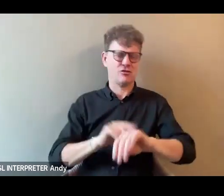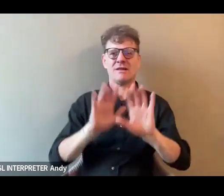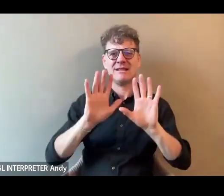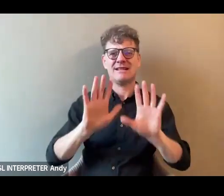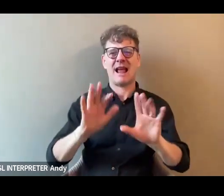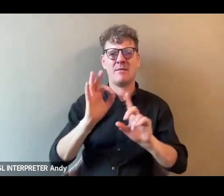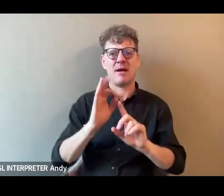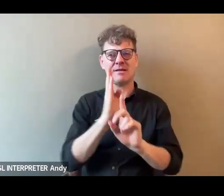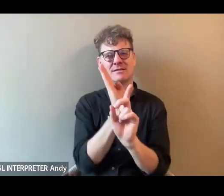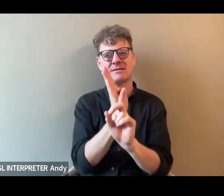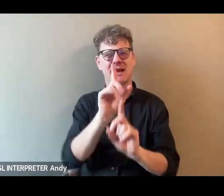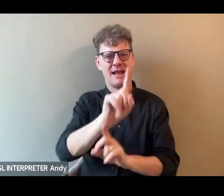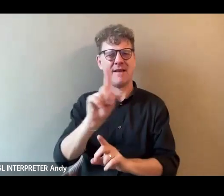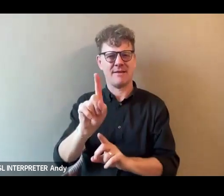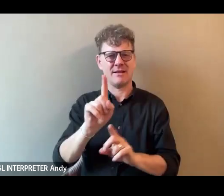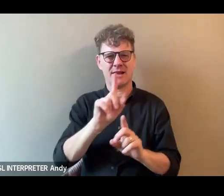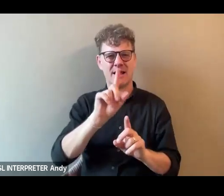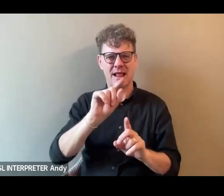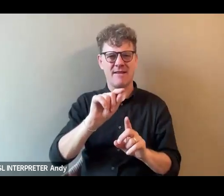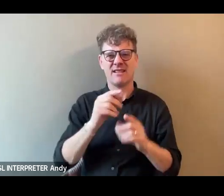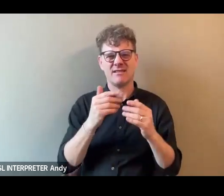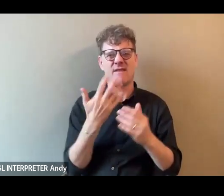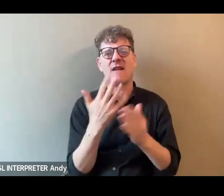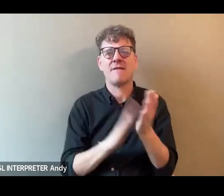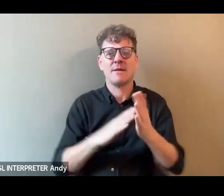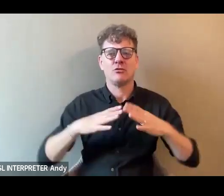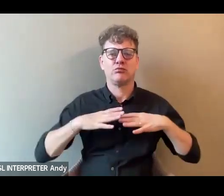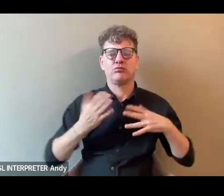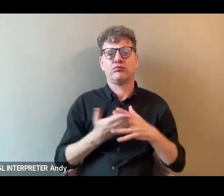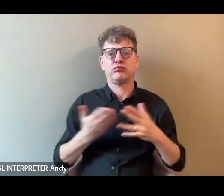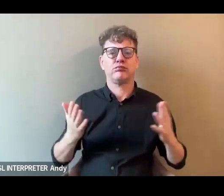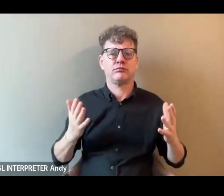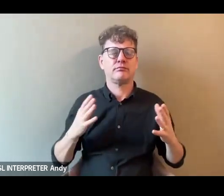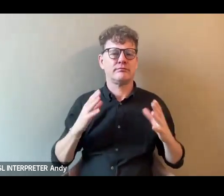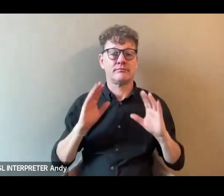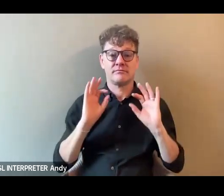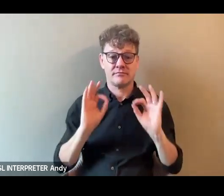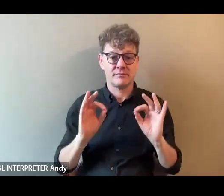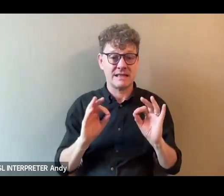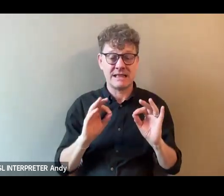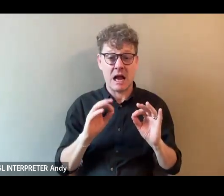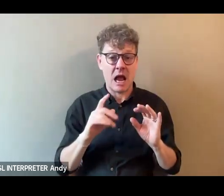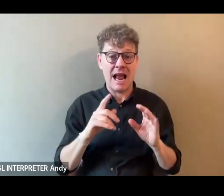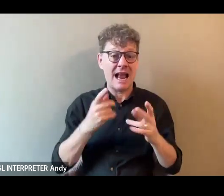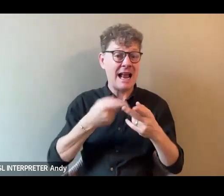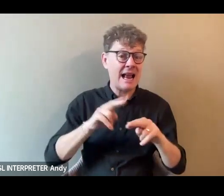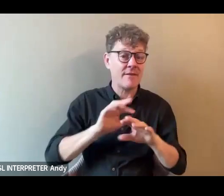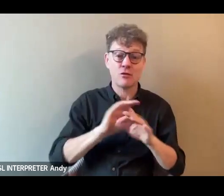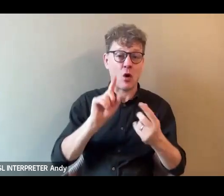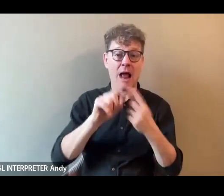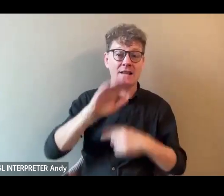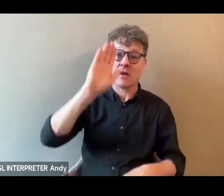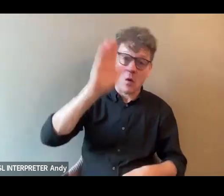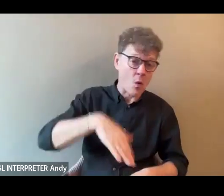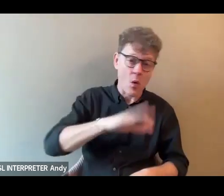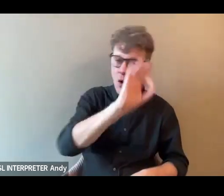to move around and maybe have a comfort break. So if we don't get to the questions all now, we're keeping record